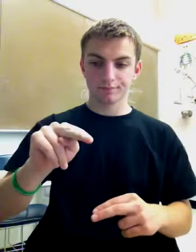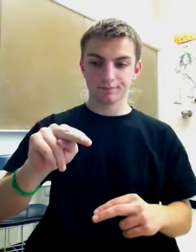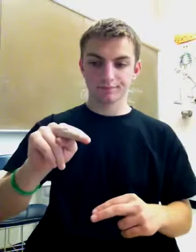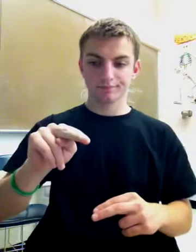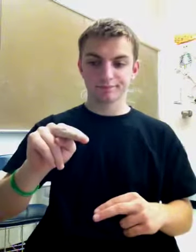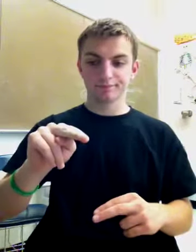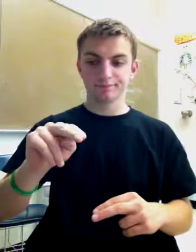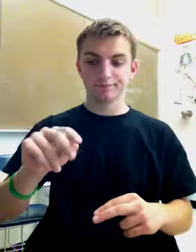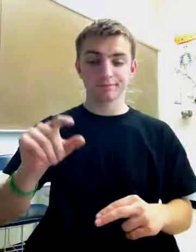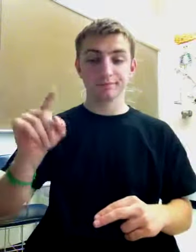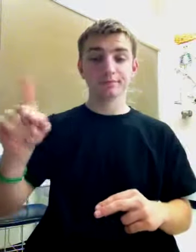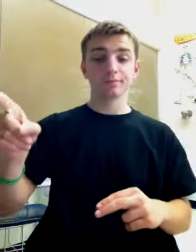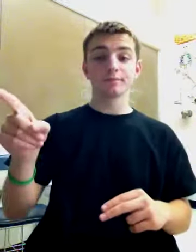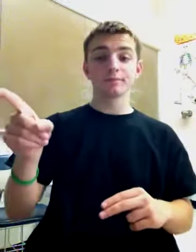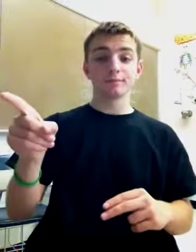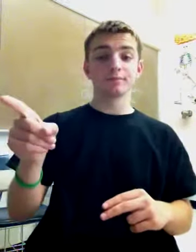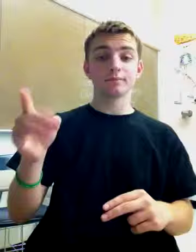Didn't you say iMovie?